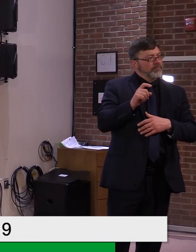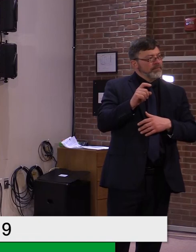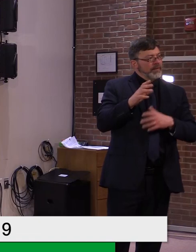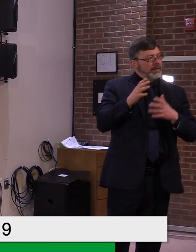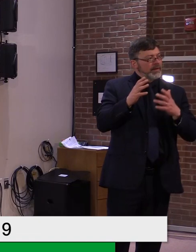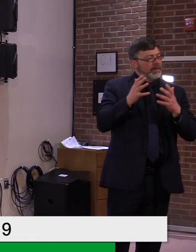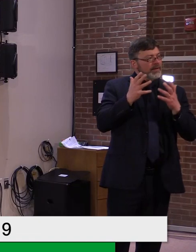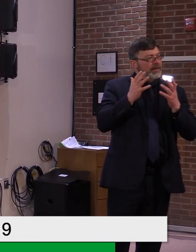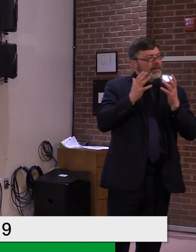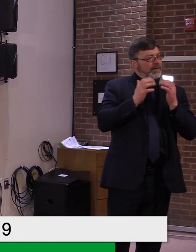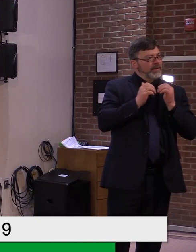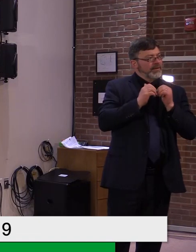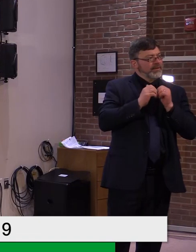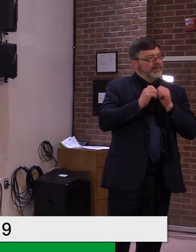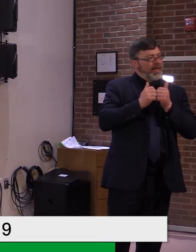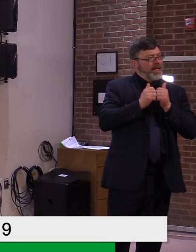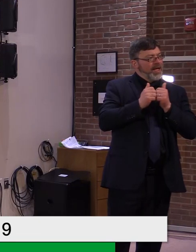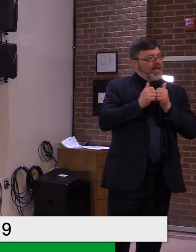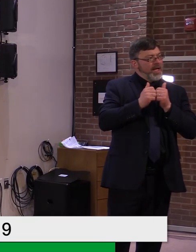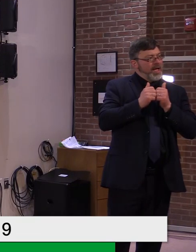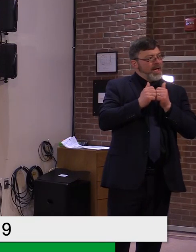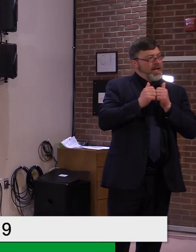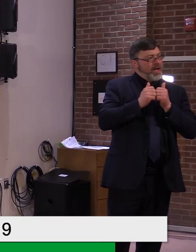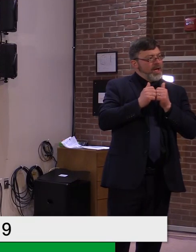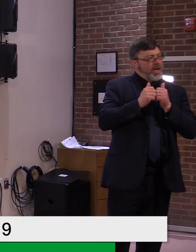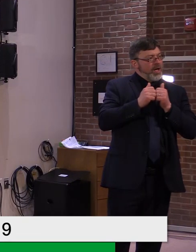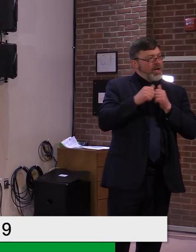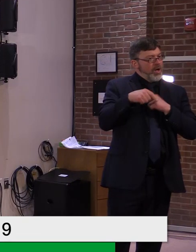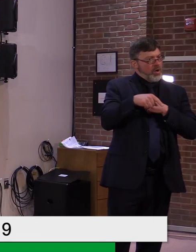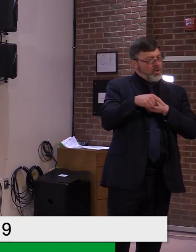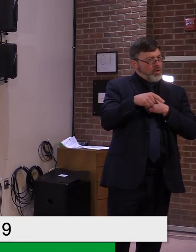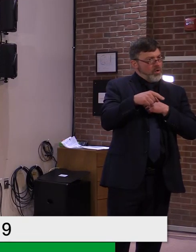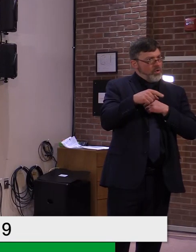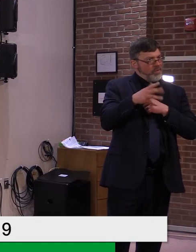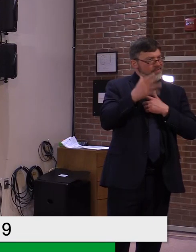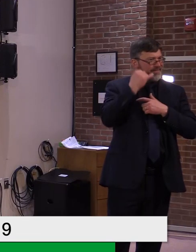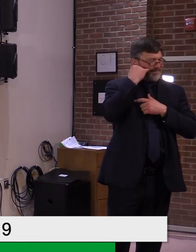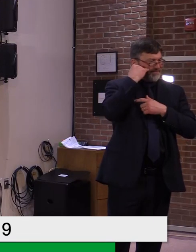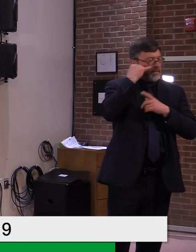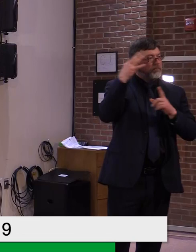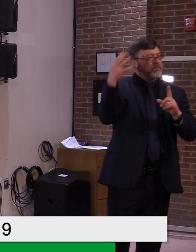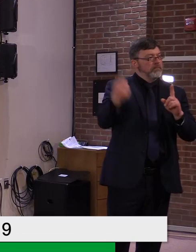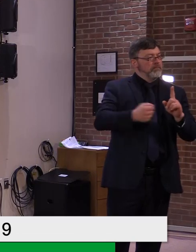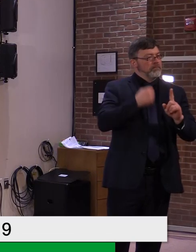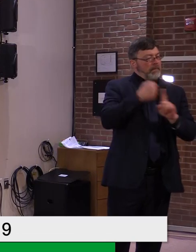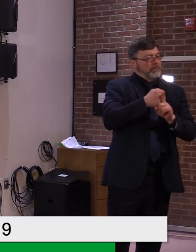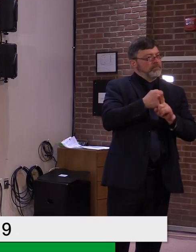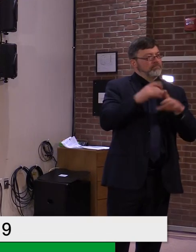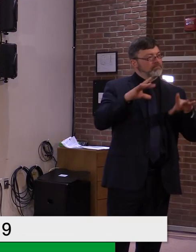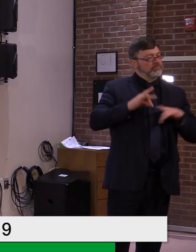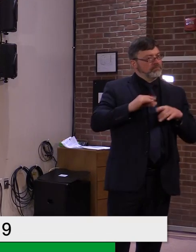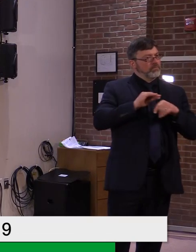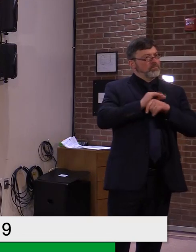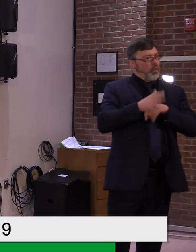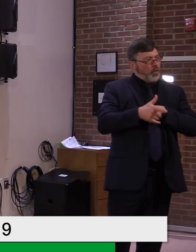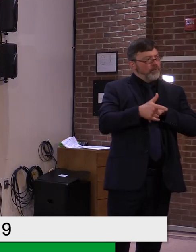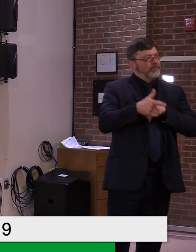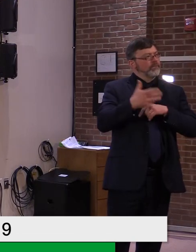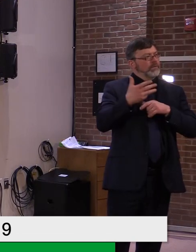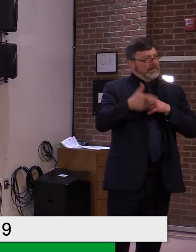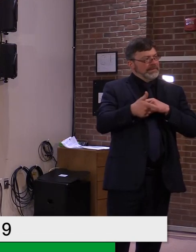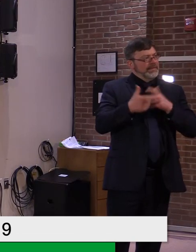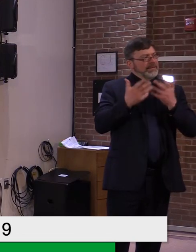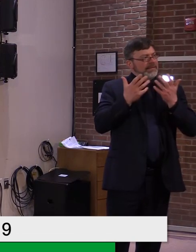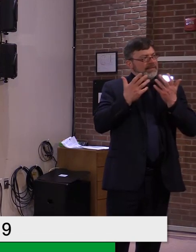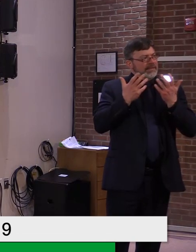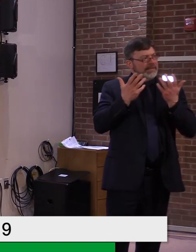anyone now suffering from this long-term disability? I don't have the answer to that. Possibly Dr.